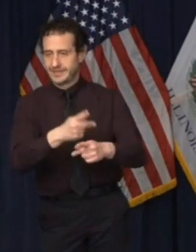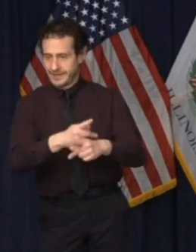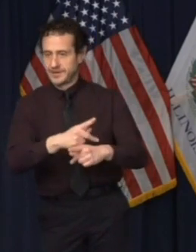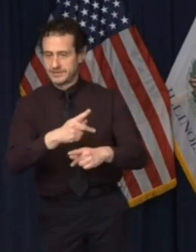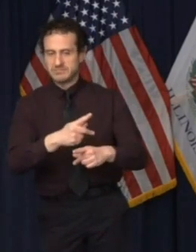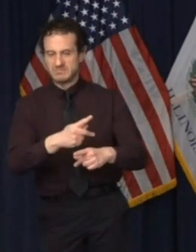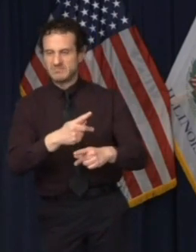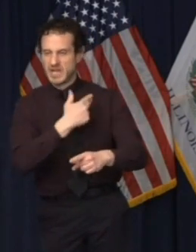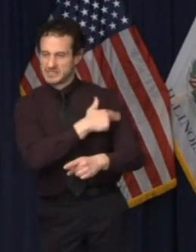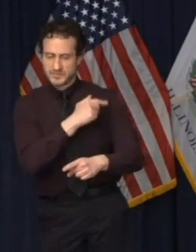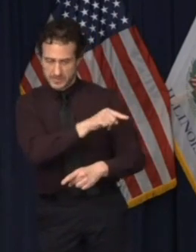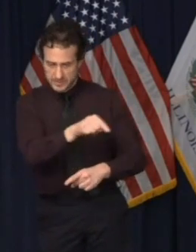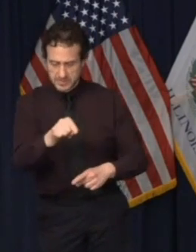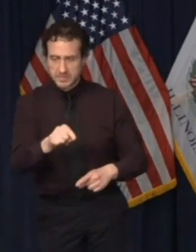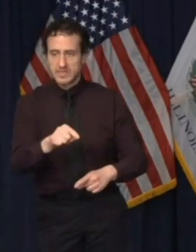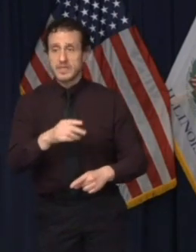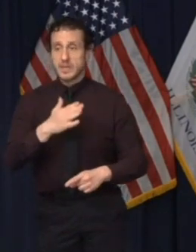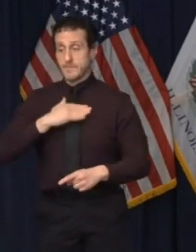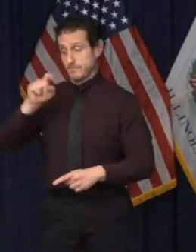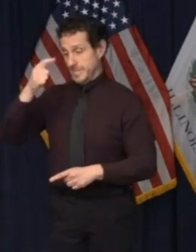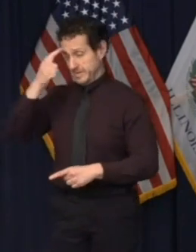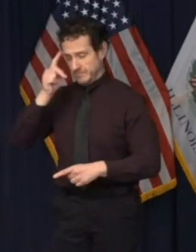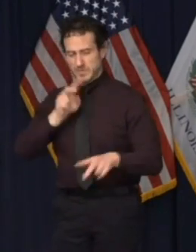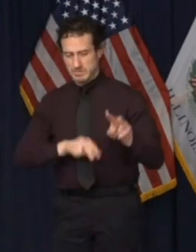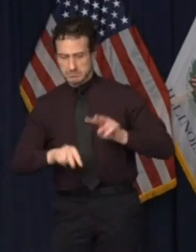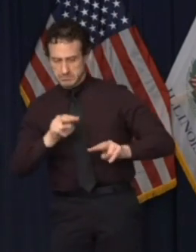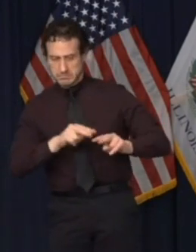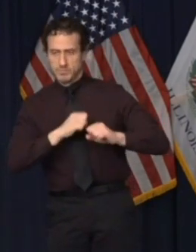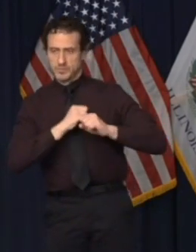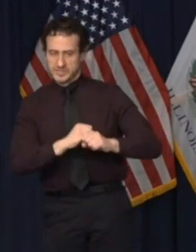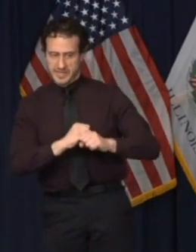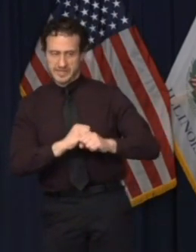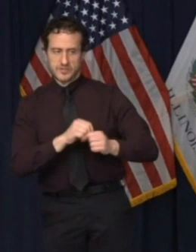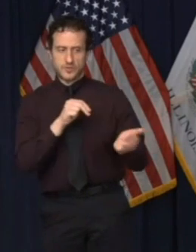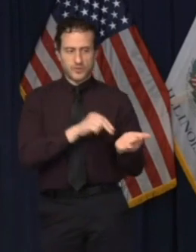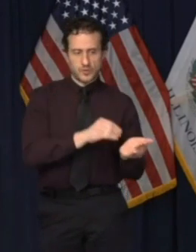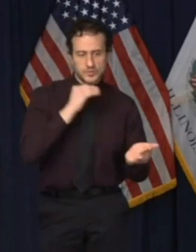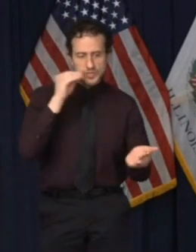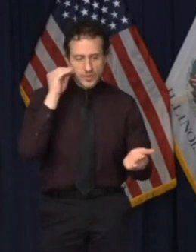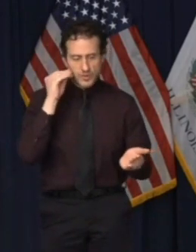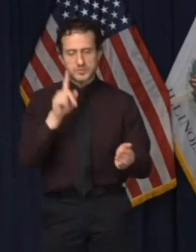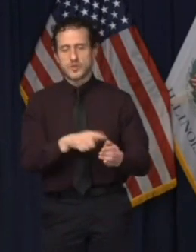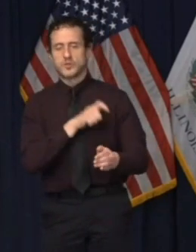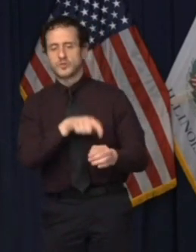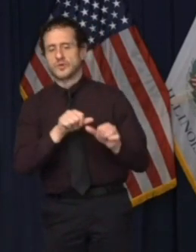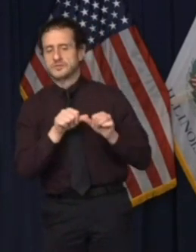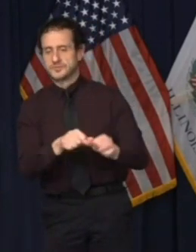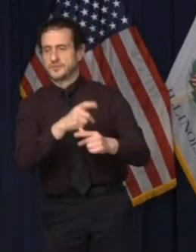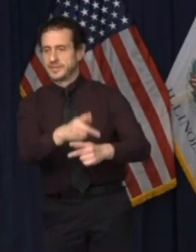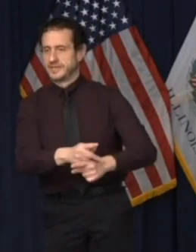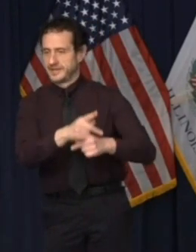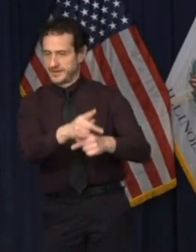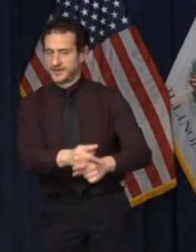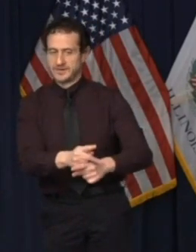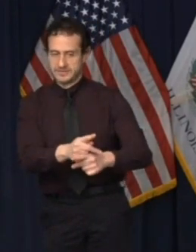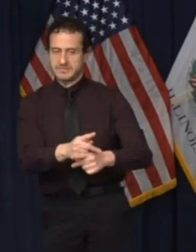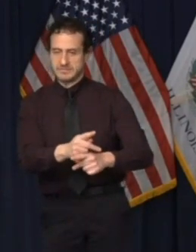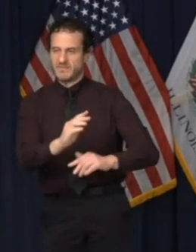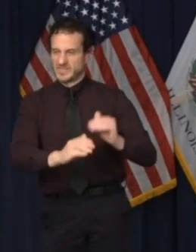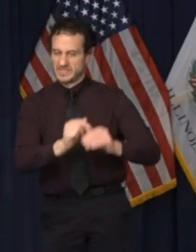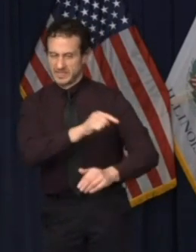administration has taken to monitor and protect our long-term care facilities and nursing homes around the state, a